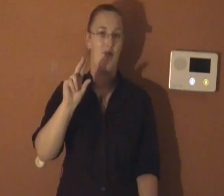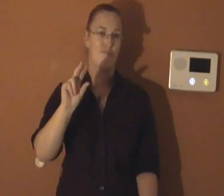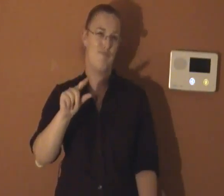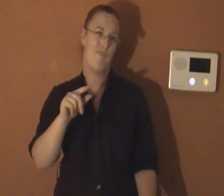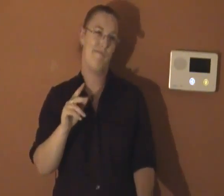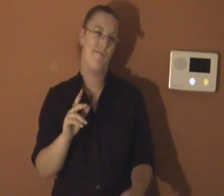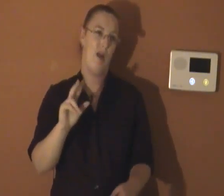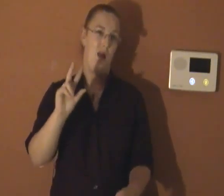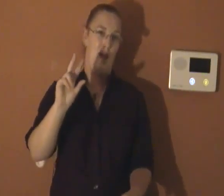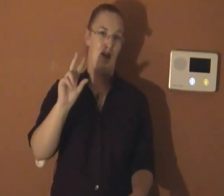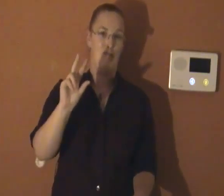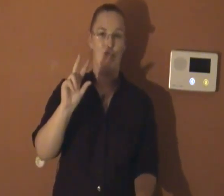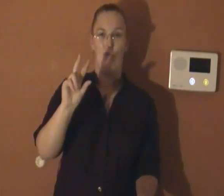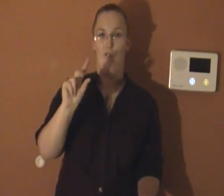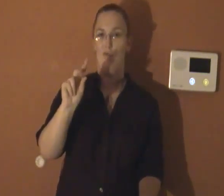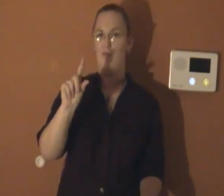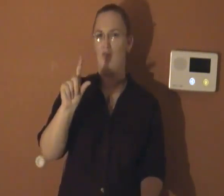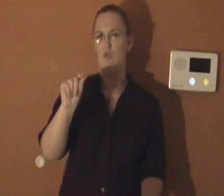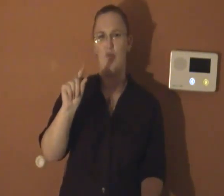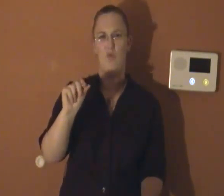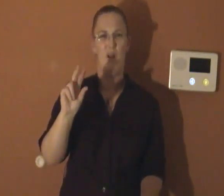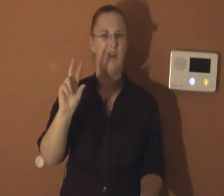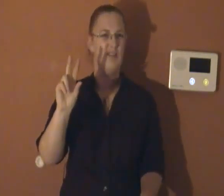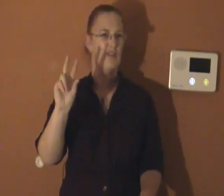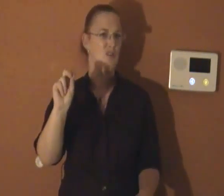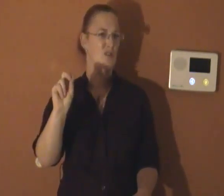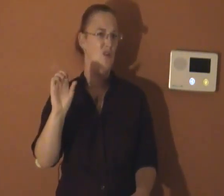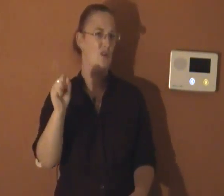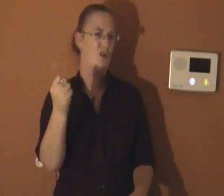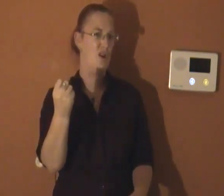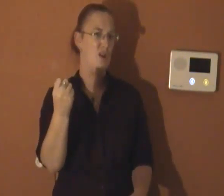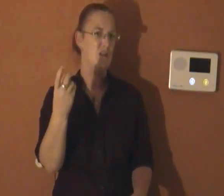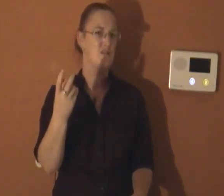sales, auctions, even garage sales.